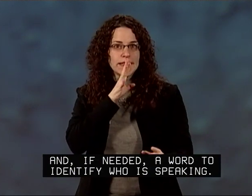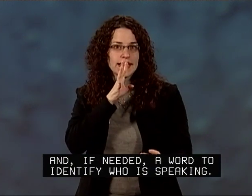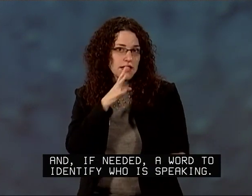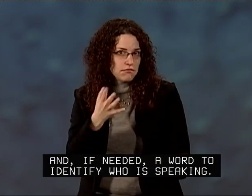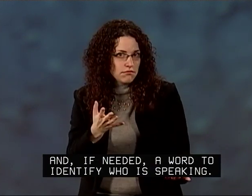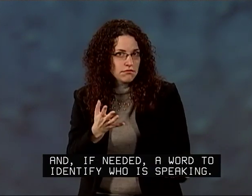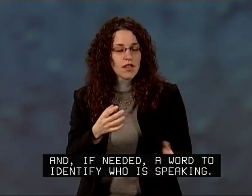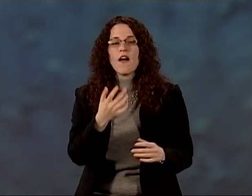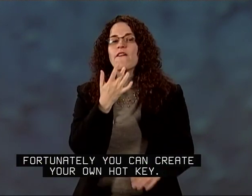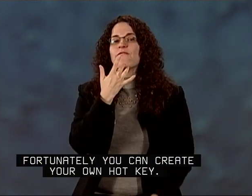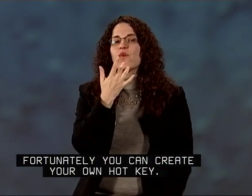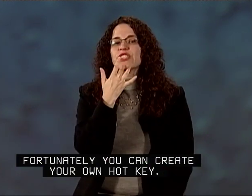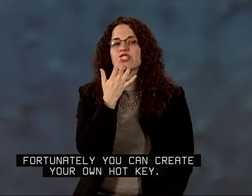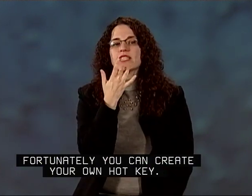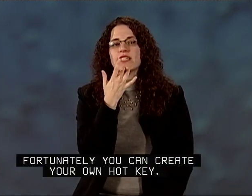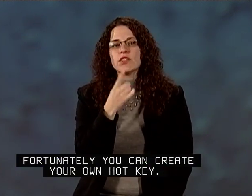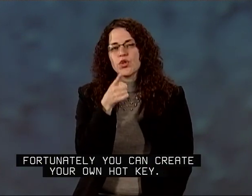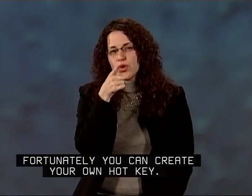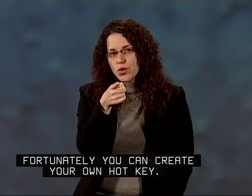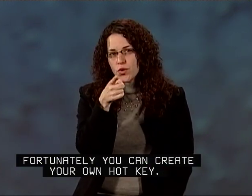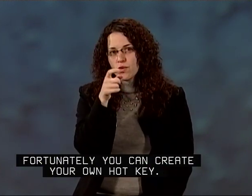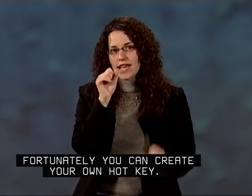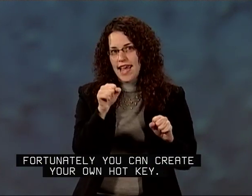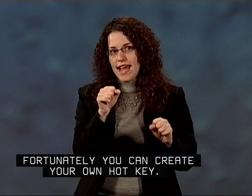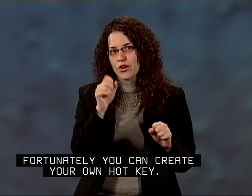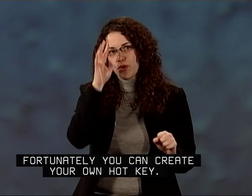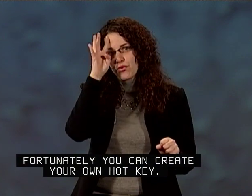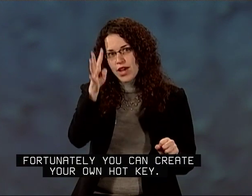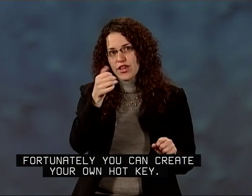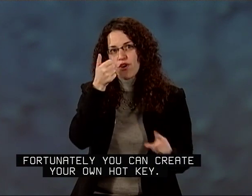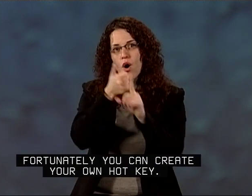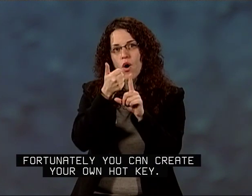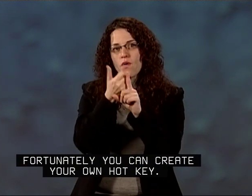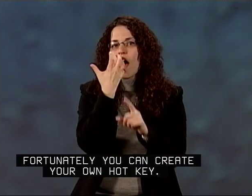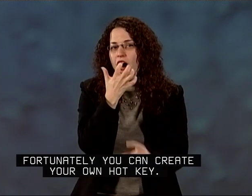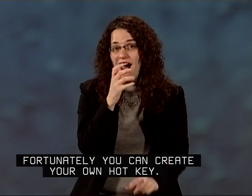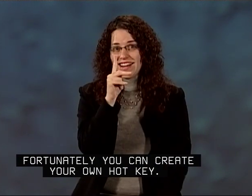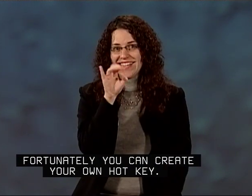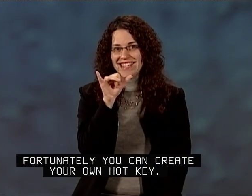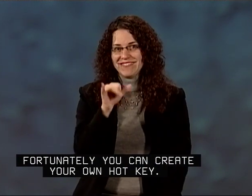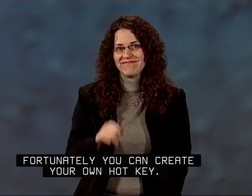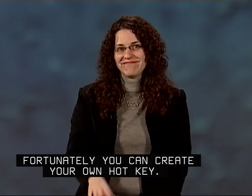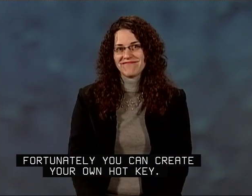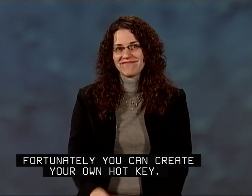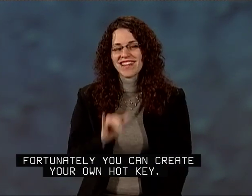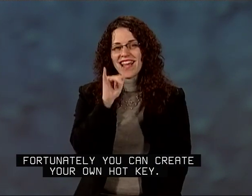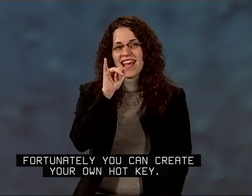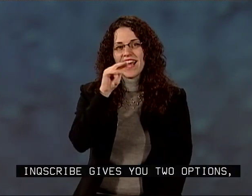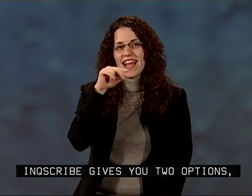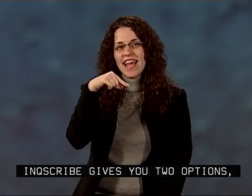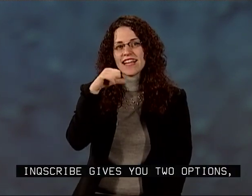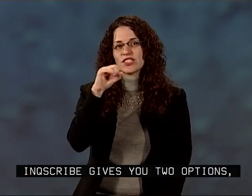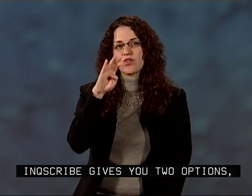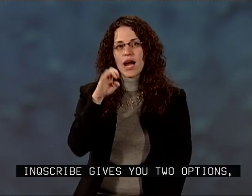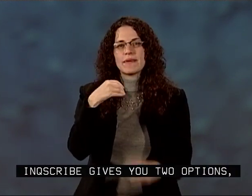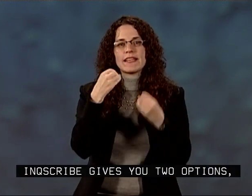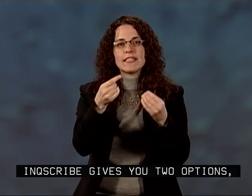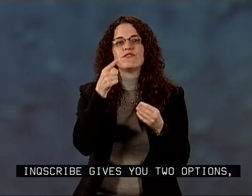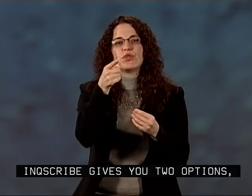speaking. Fortunately, you can create your own hotkey. InkScribe gives you